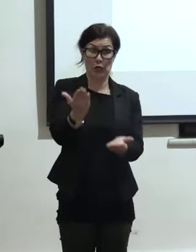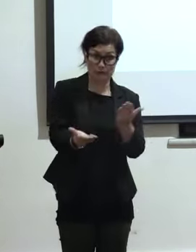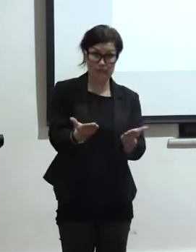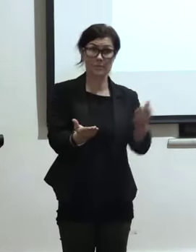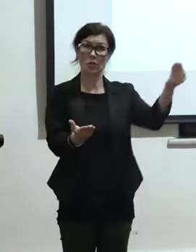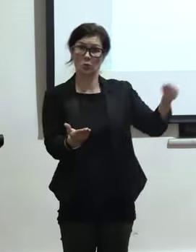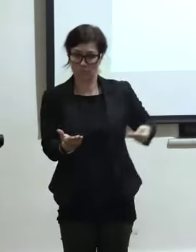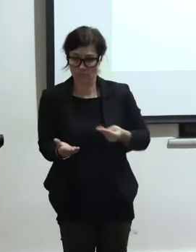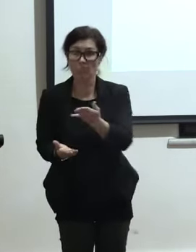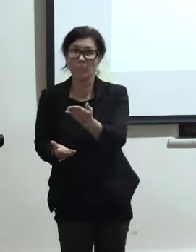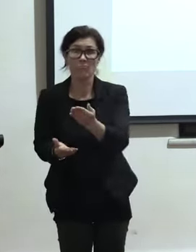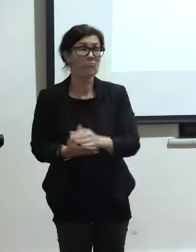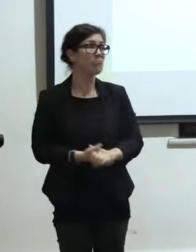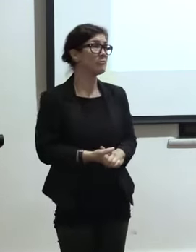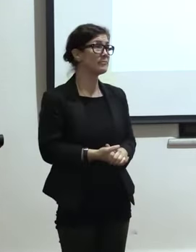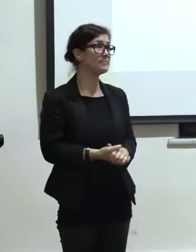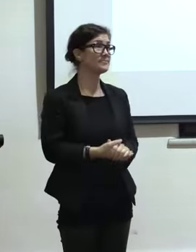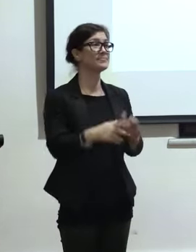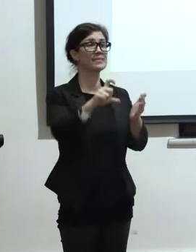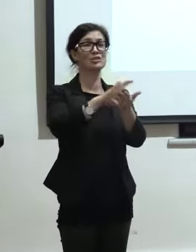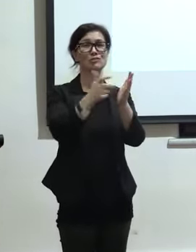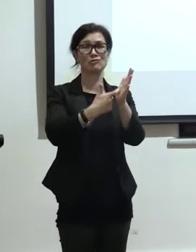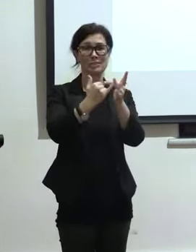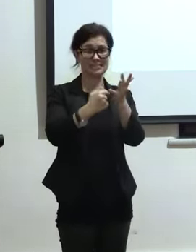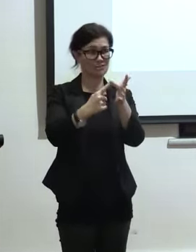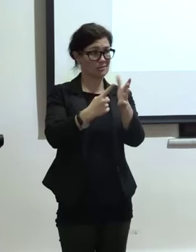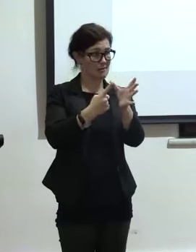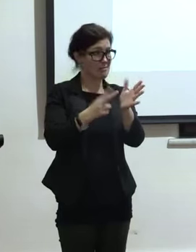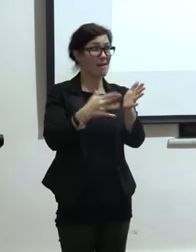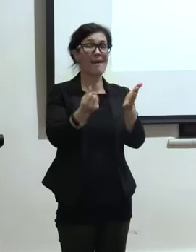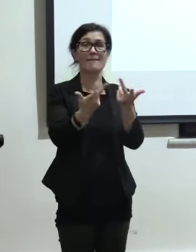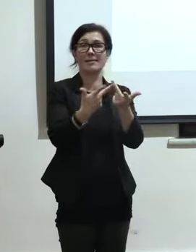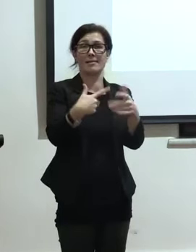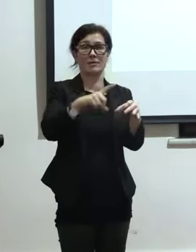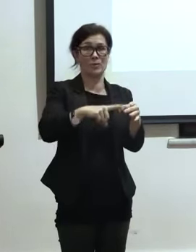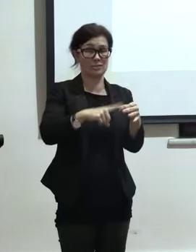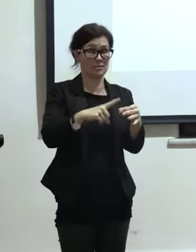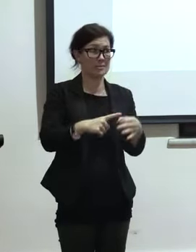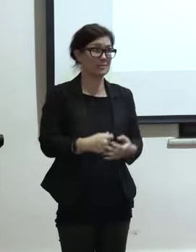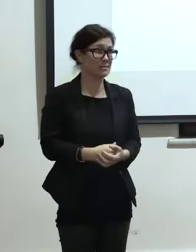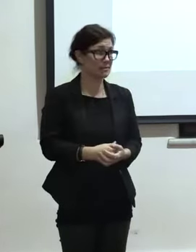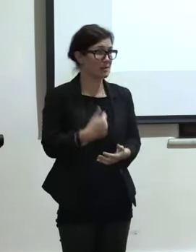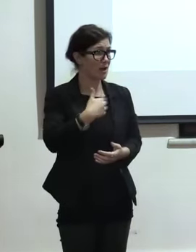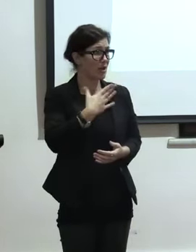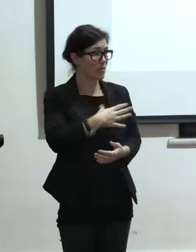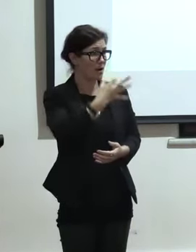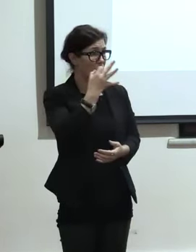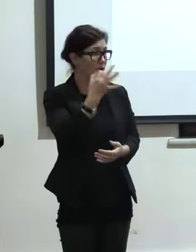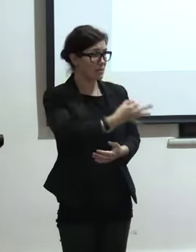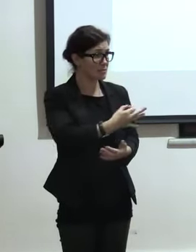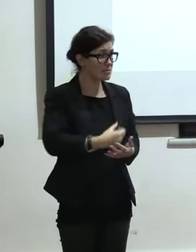sense. The other question I wanted to ask you, if people who